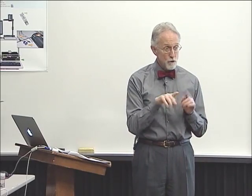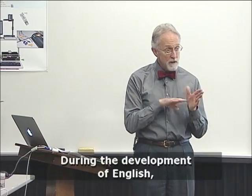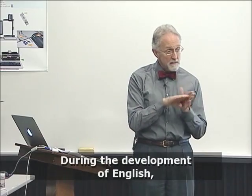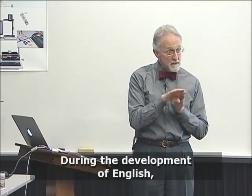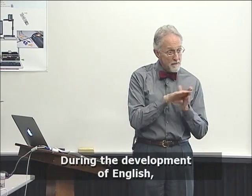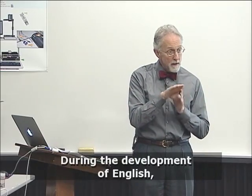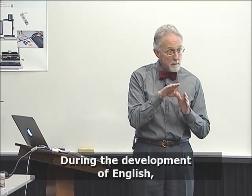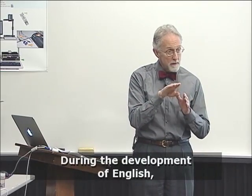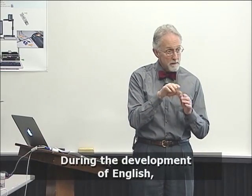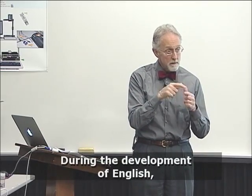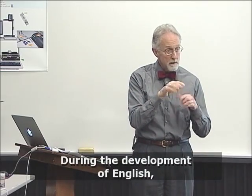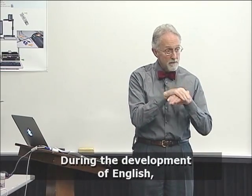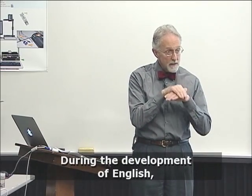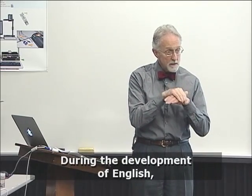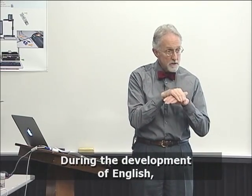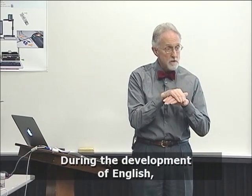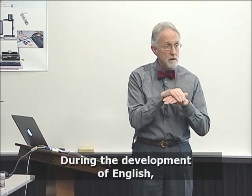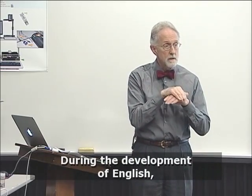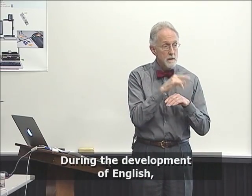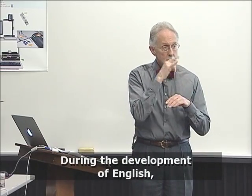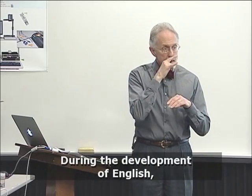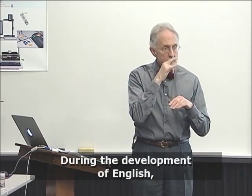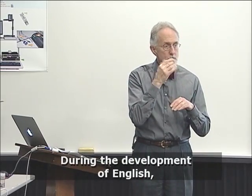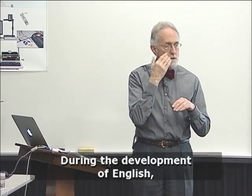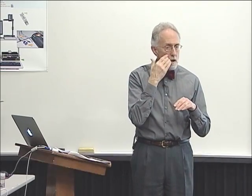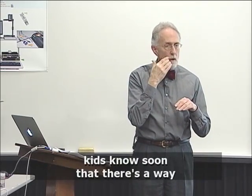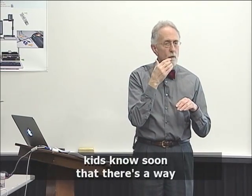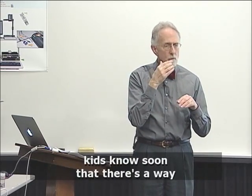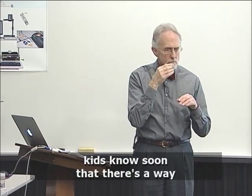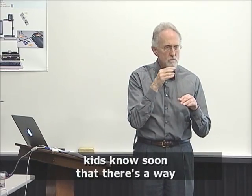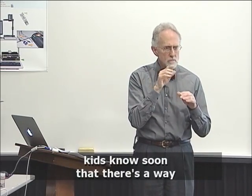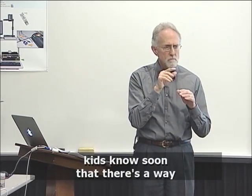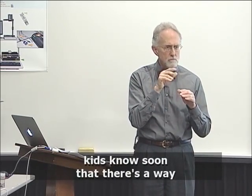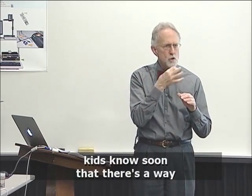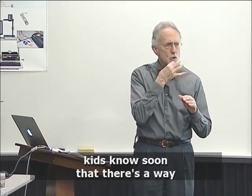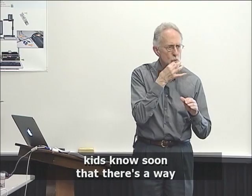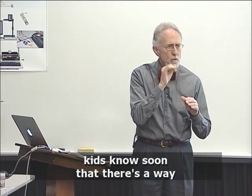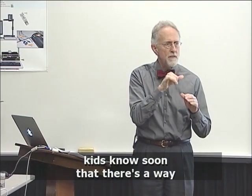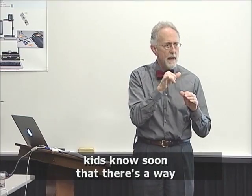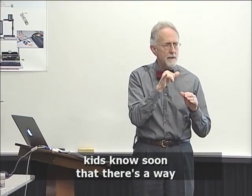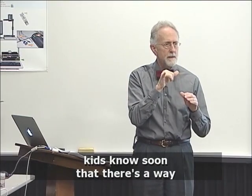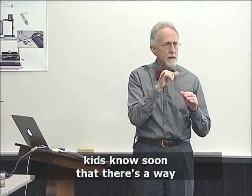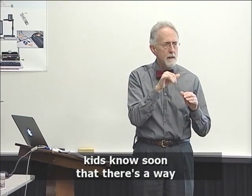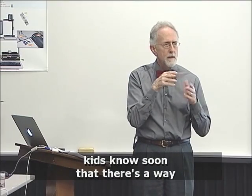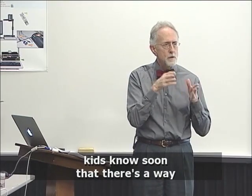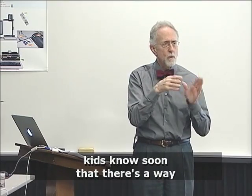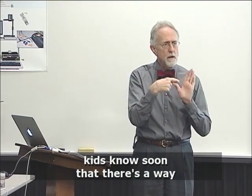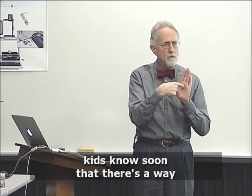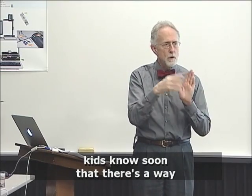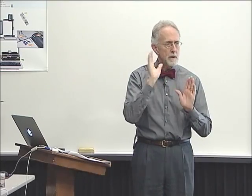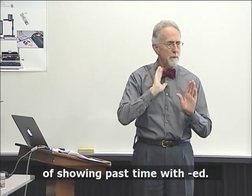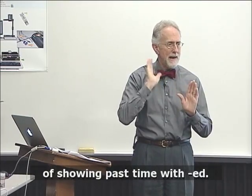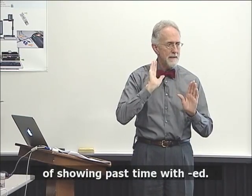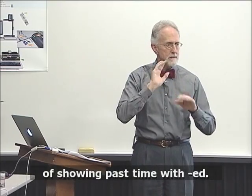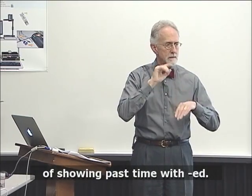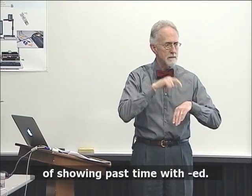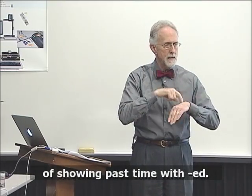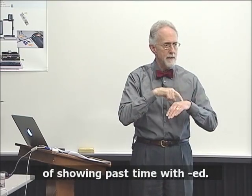During the development of English, kids know soon that there's a way of showing past time